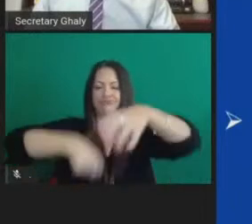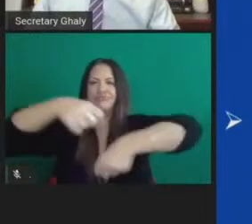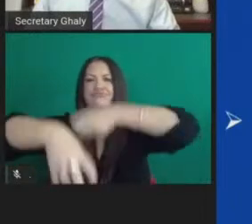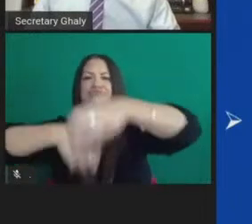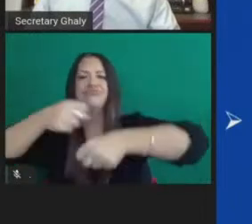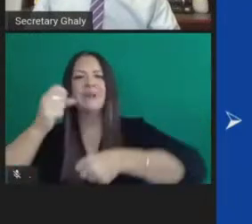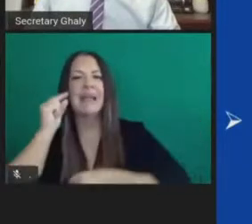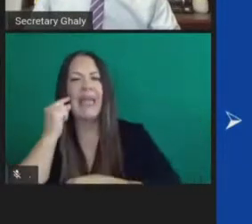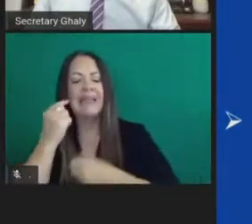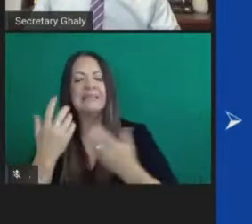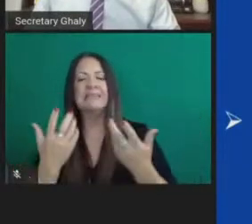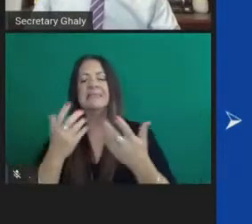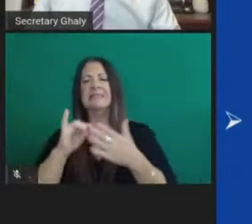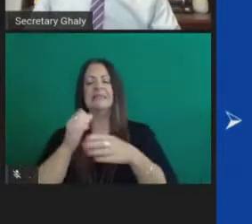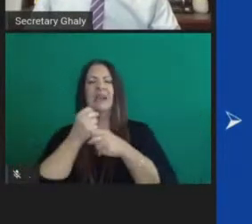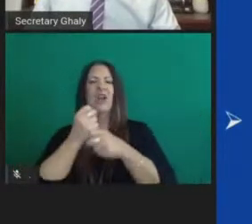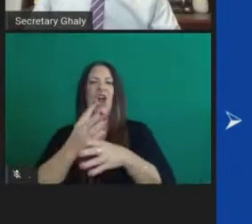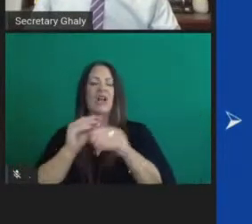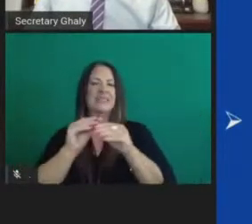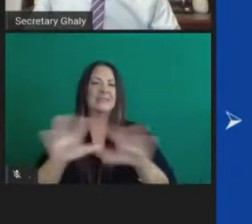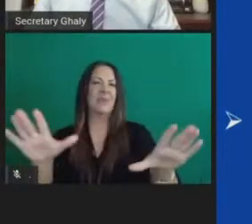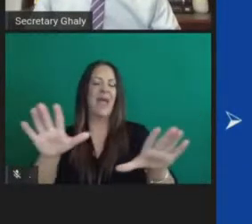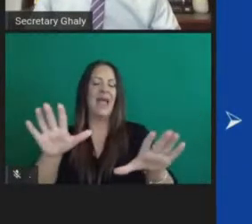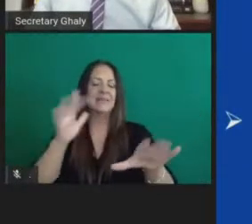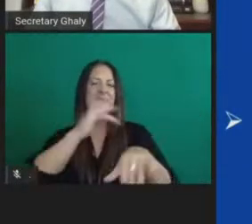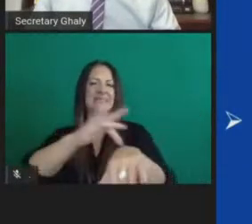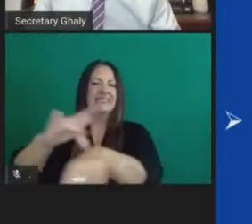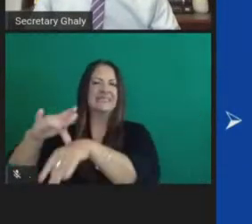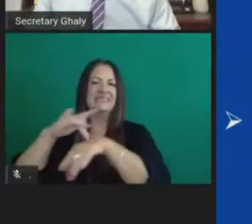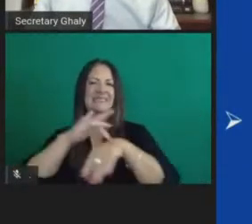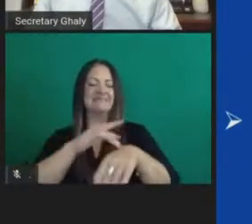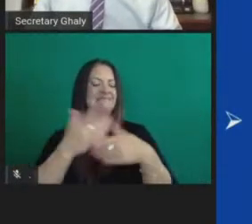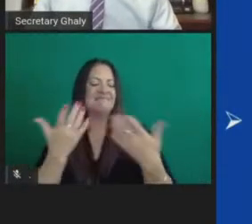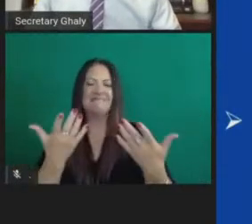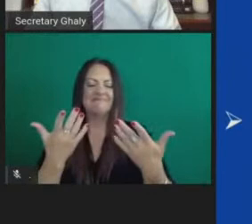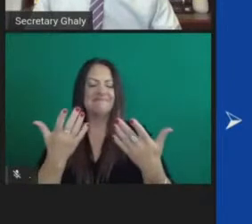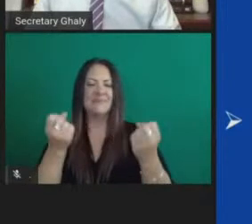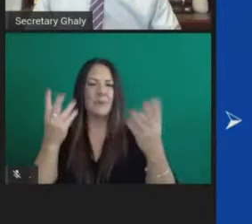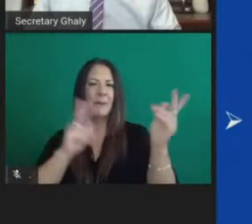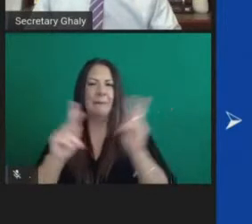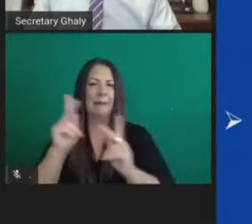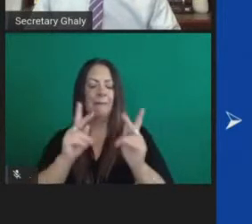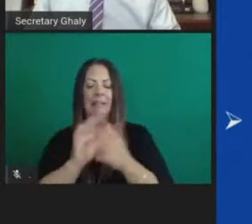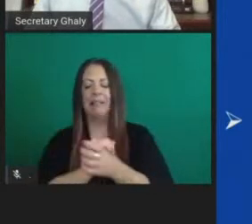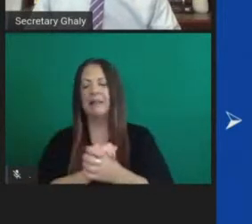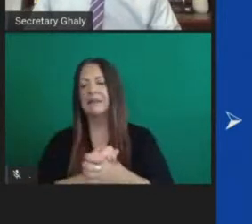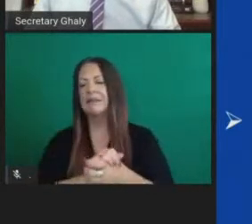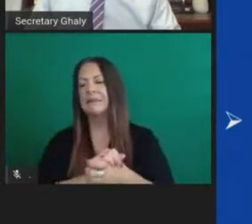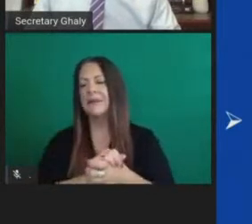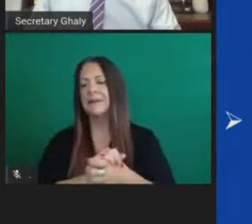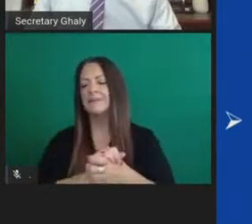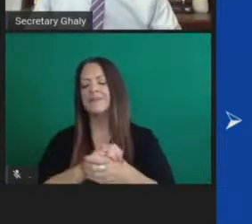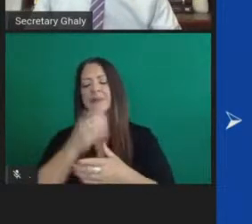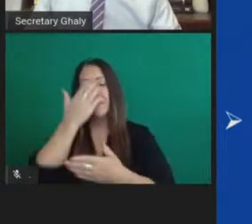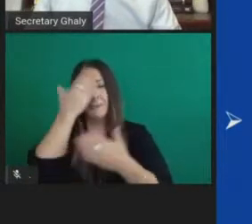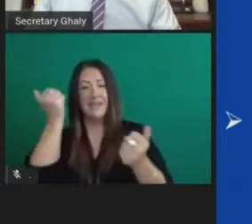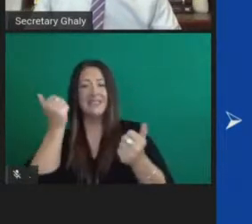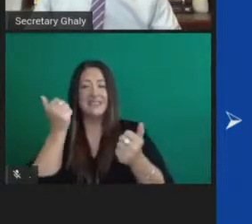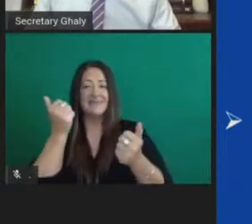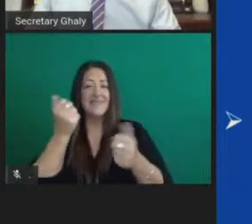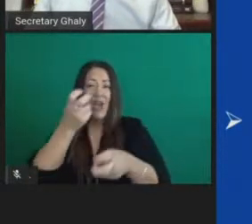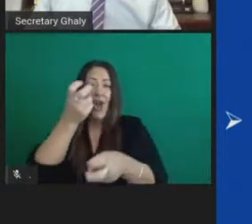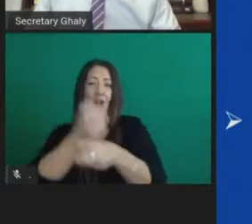candy, create a risk at spreading COVID-19. The fact that positive cases are